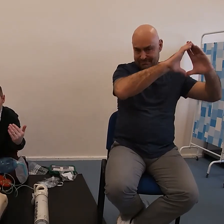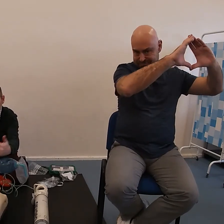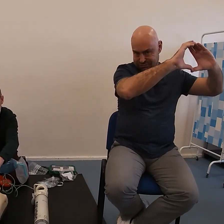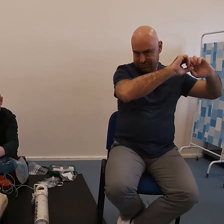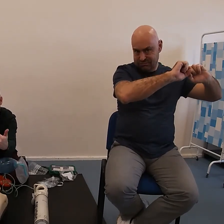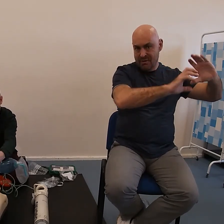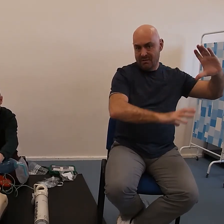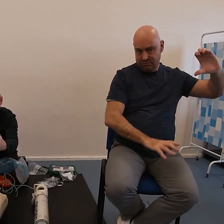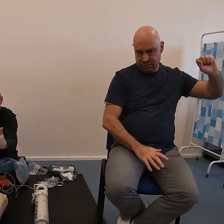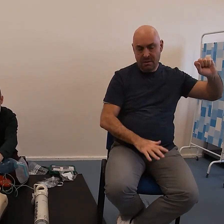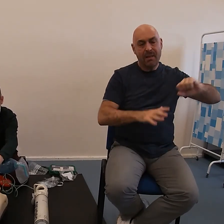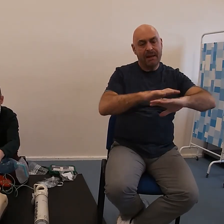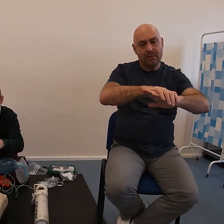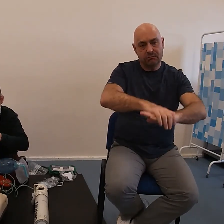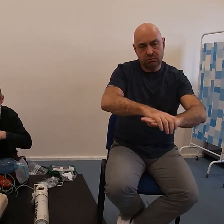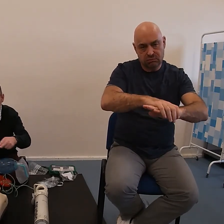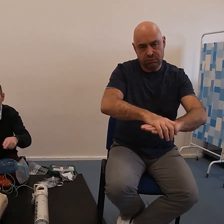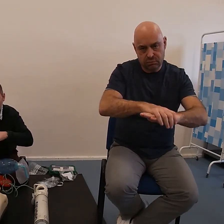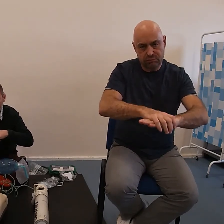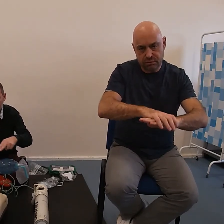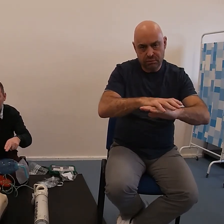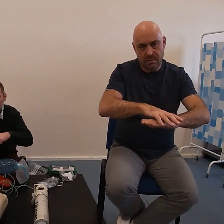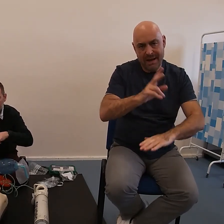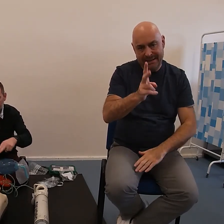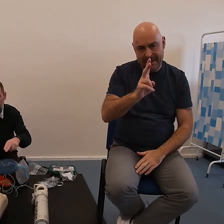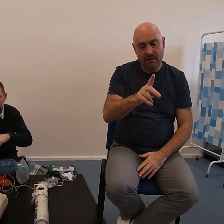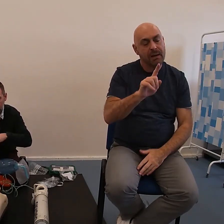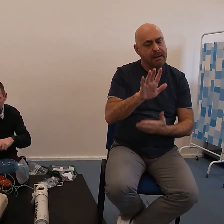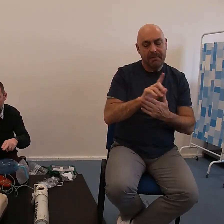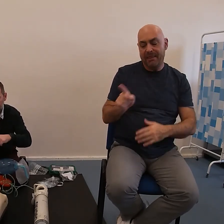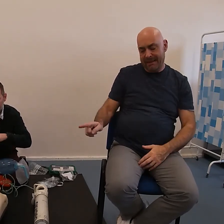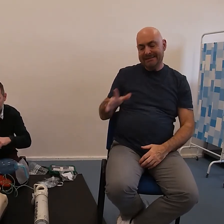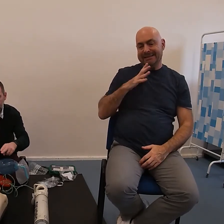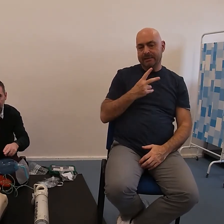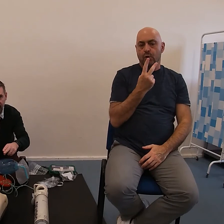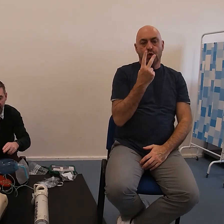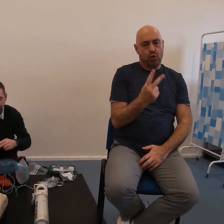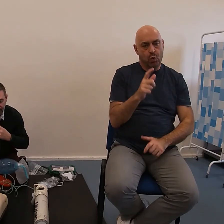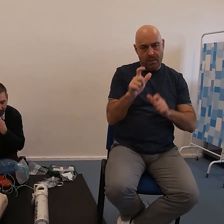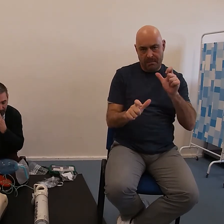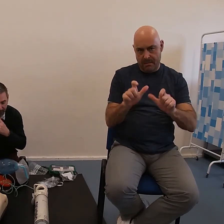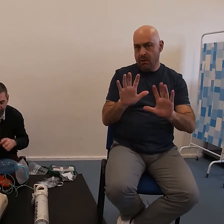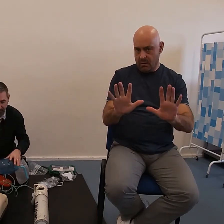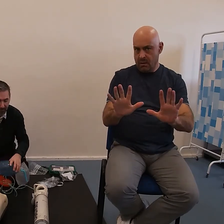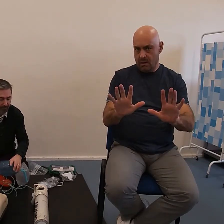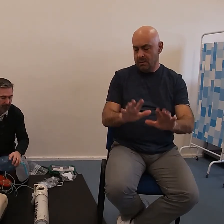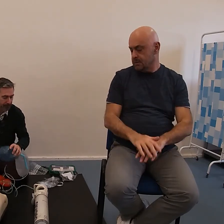And then they would start compressions again. So this requires two people to work the mask safely.